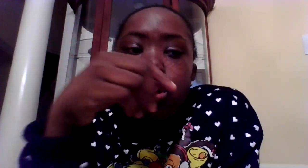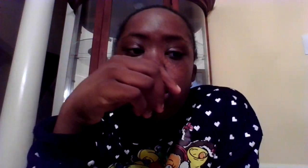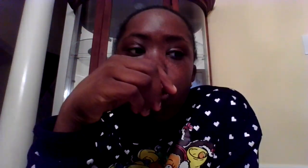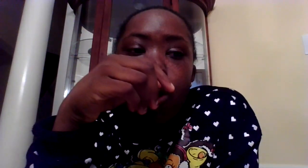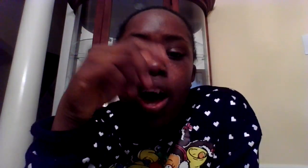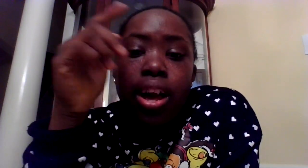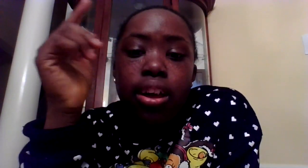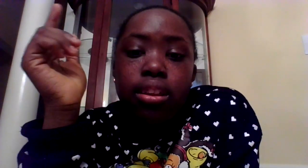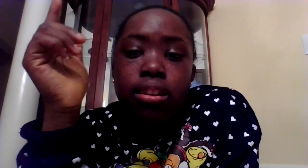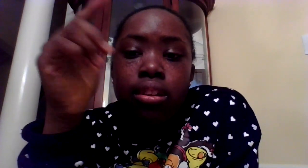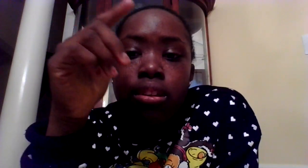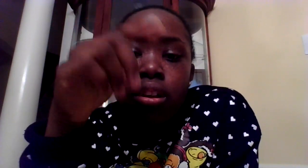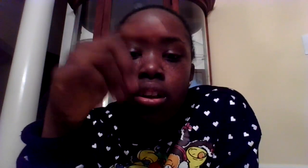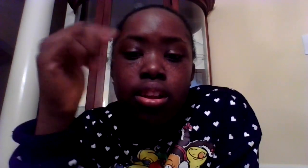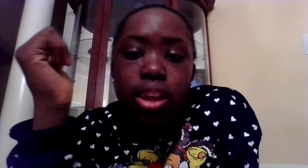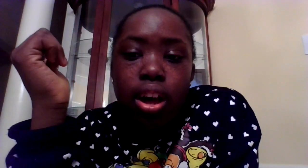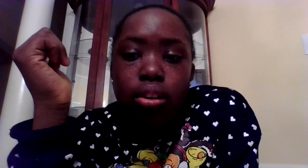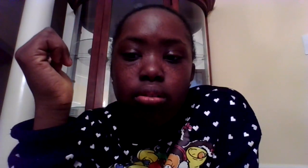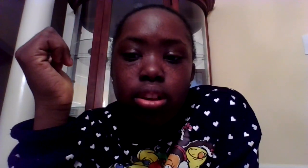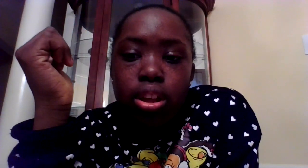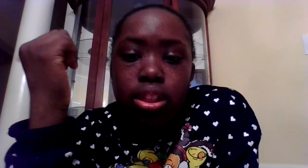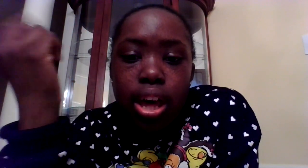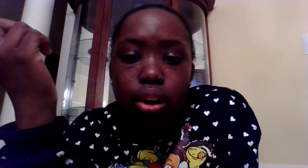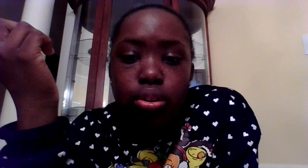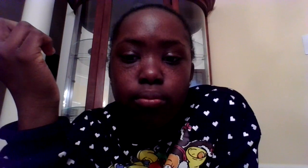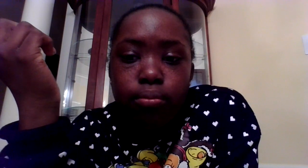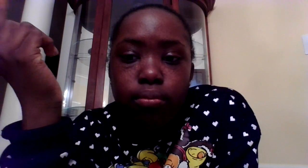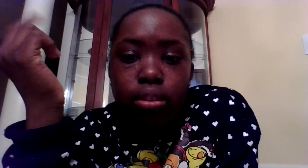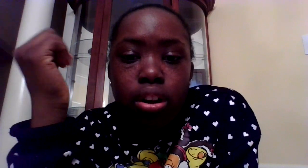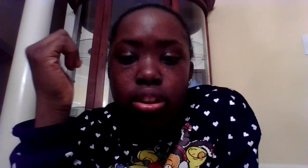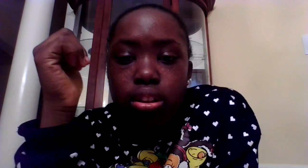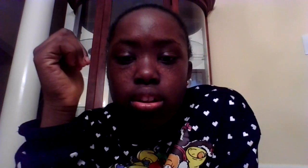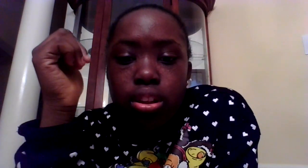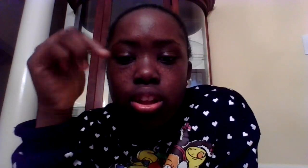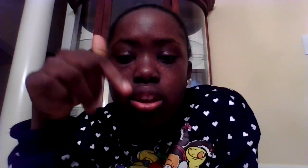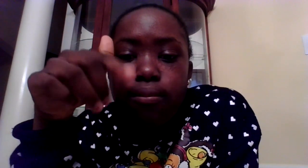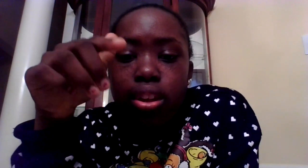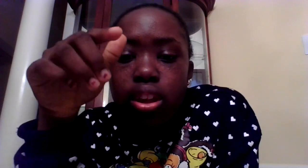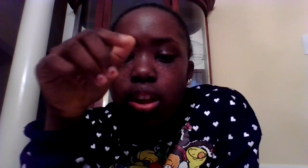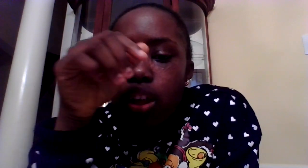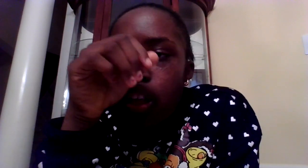so I turned down the sound on TV.